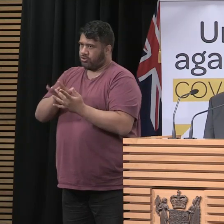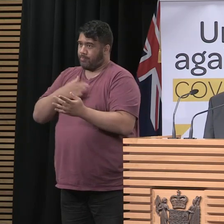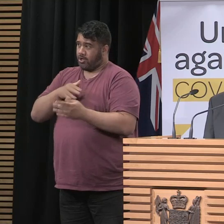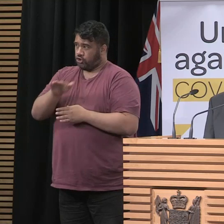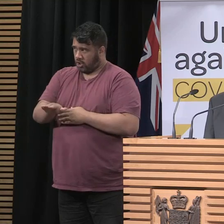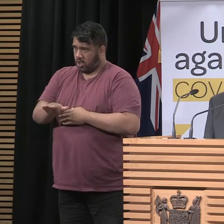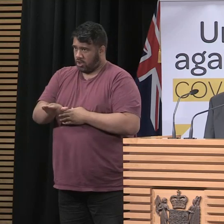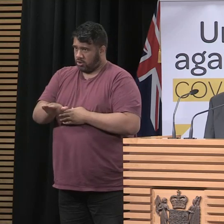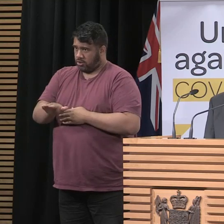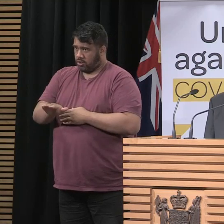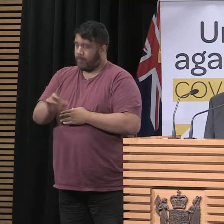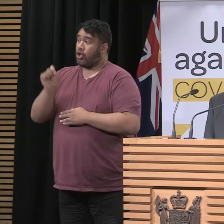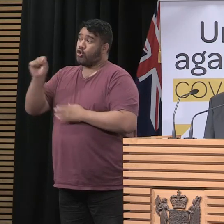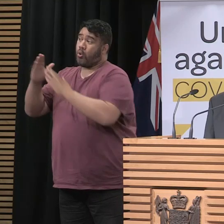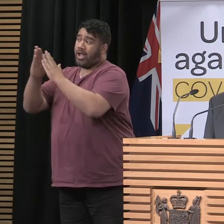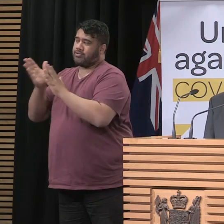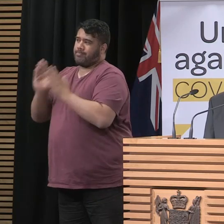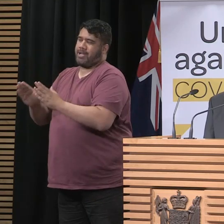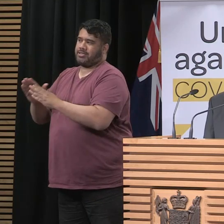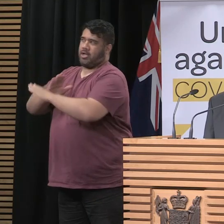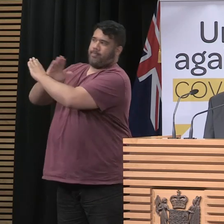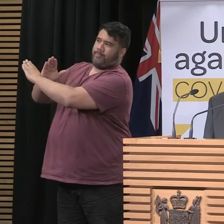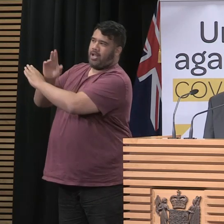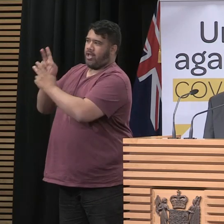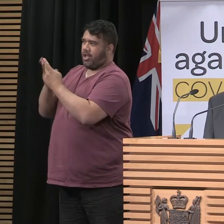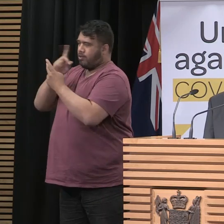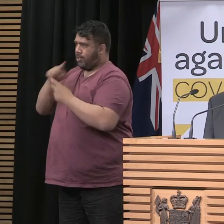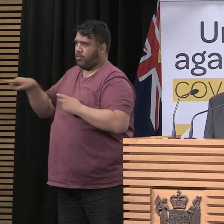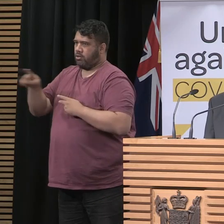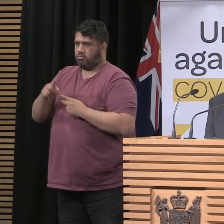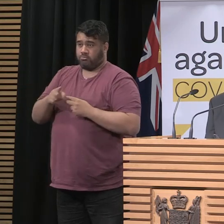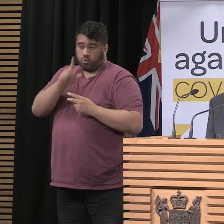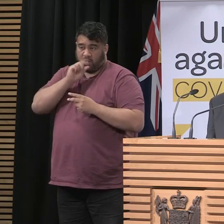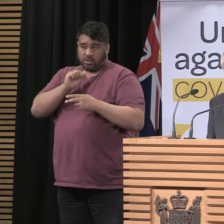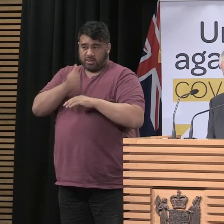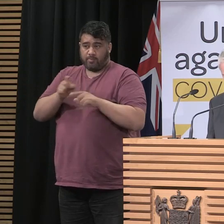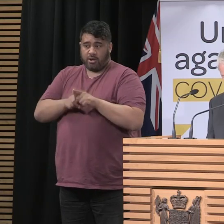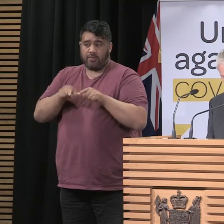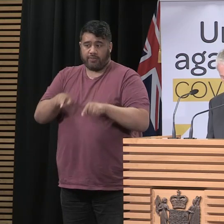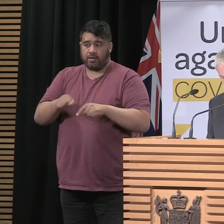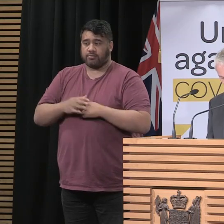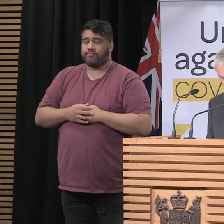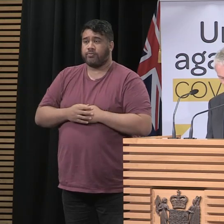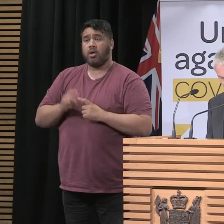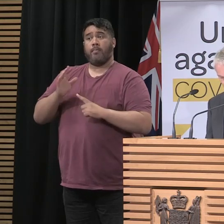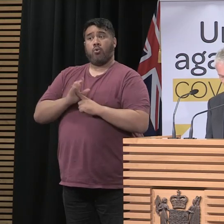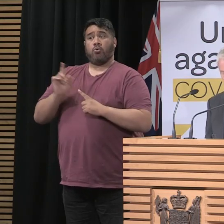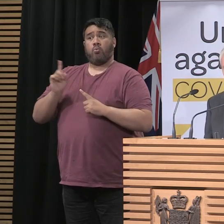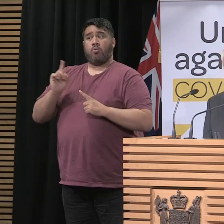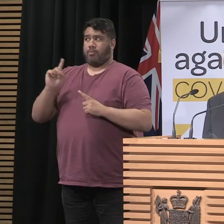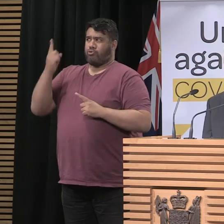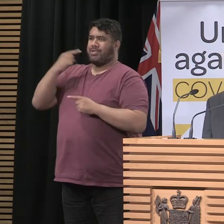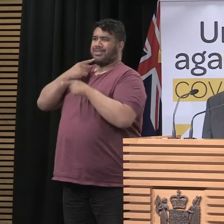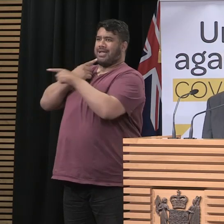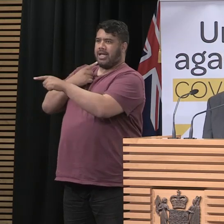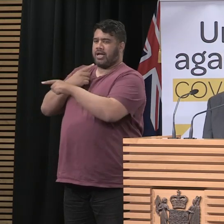those in your own household. As the Prime Minister said, consistency is key, and making sure that we all have a very tight